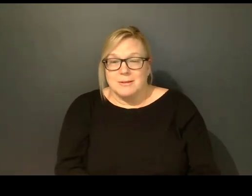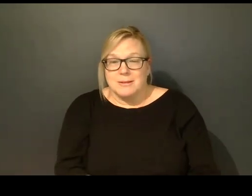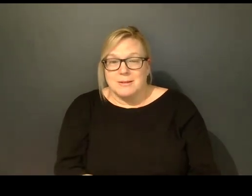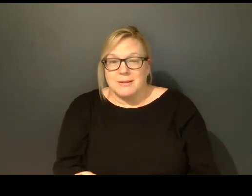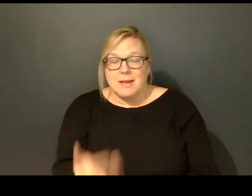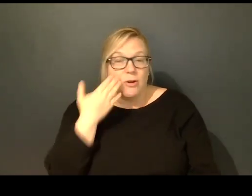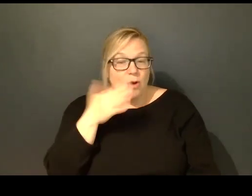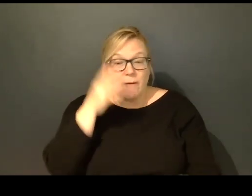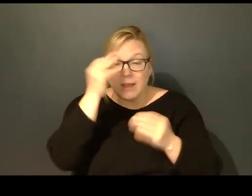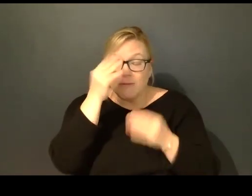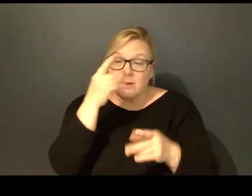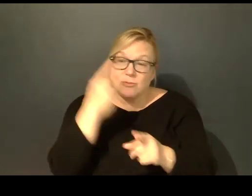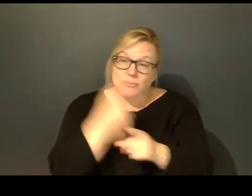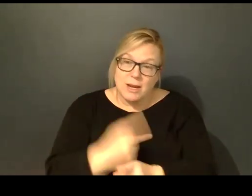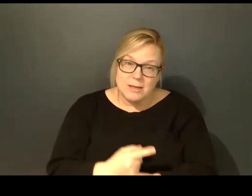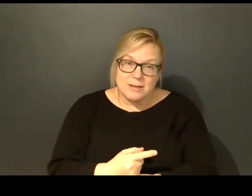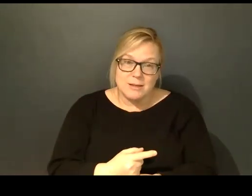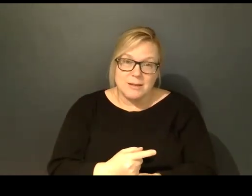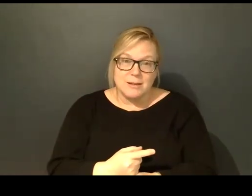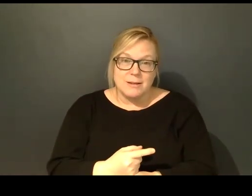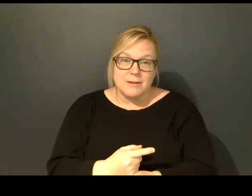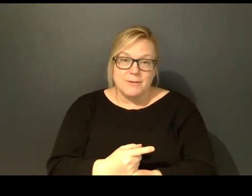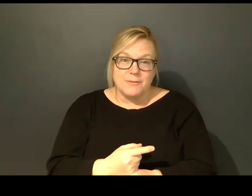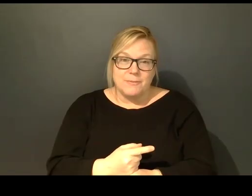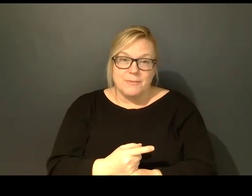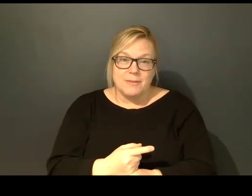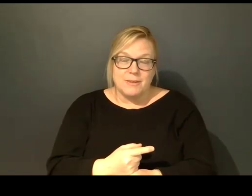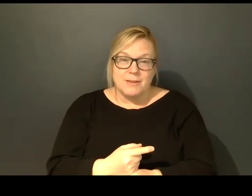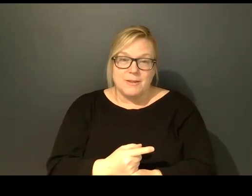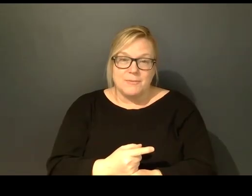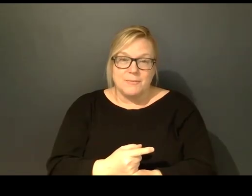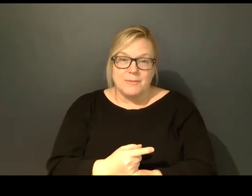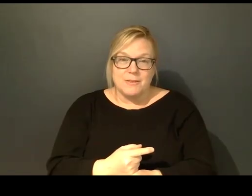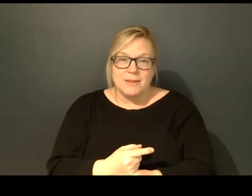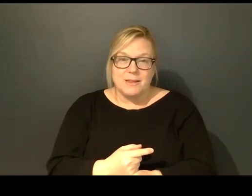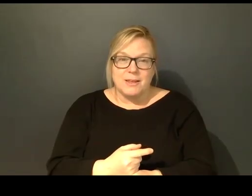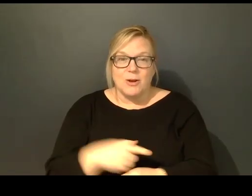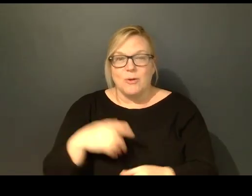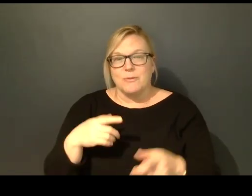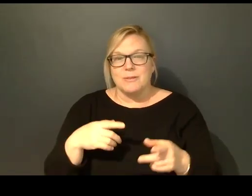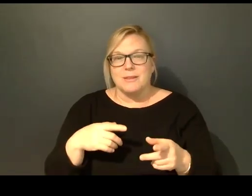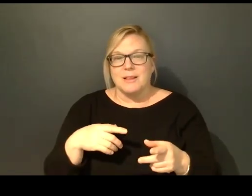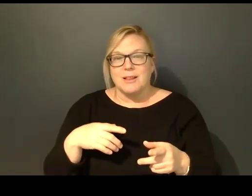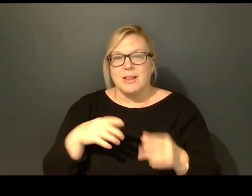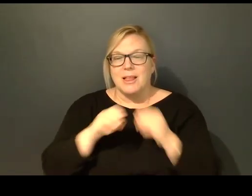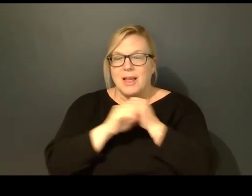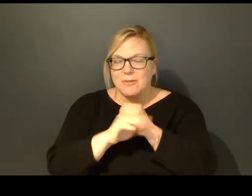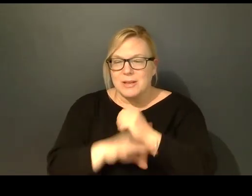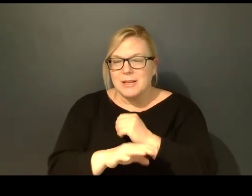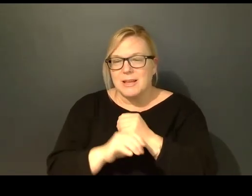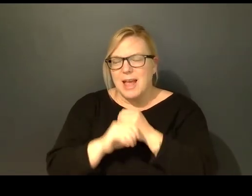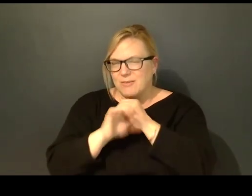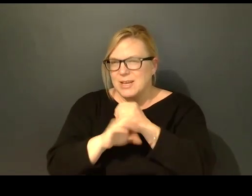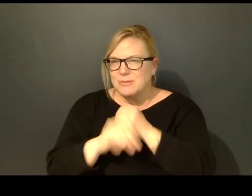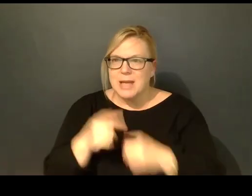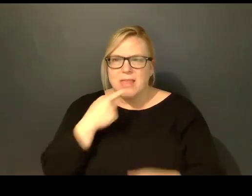where this will 100% confidence help you manage your ADHD. And it's like, okay, my ADHD doesn't look necessarily anything